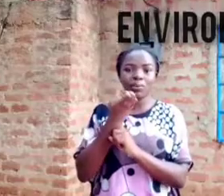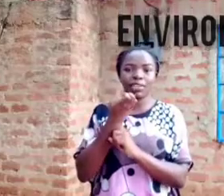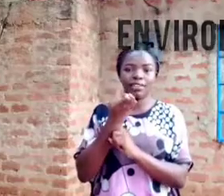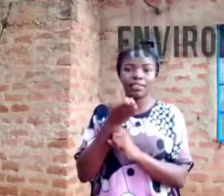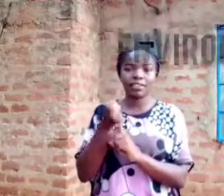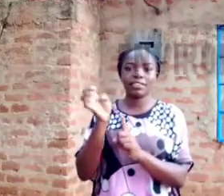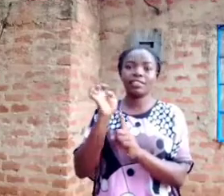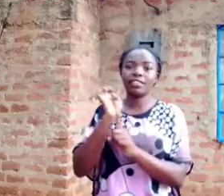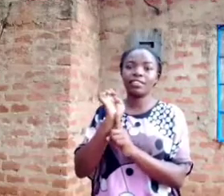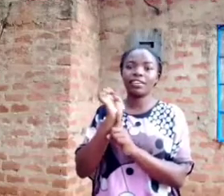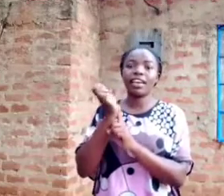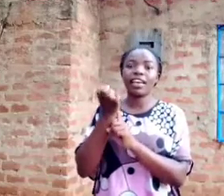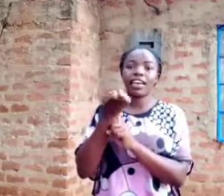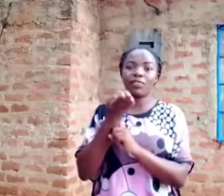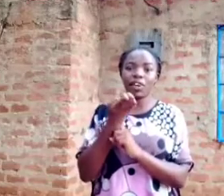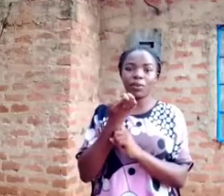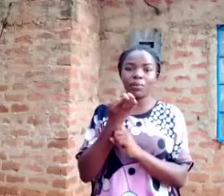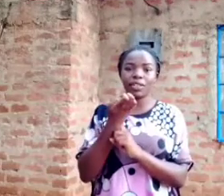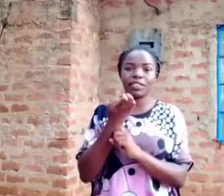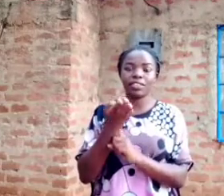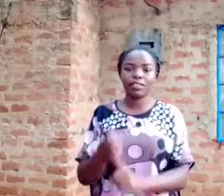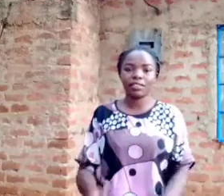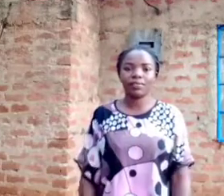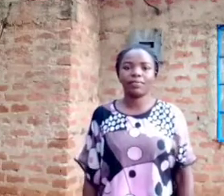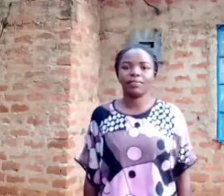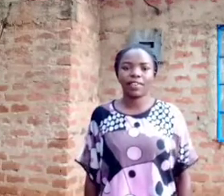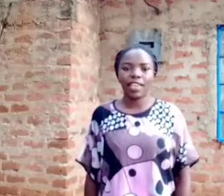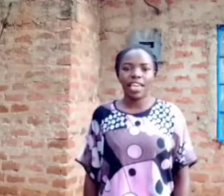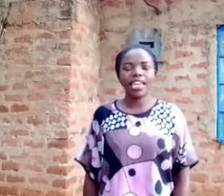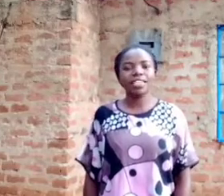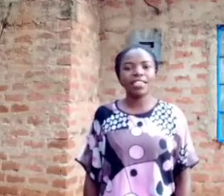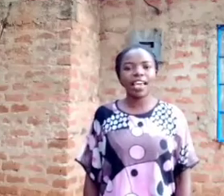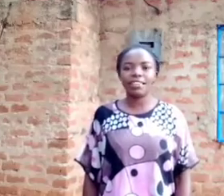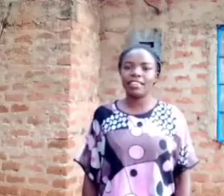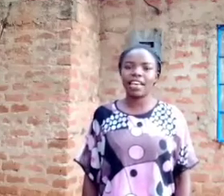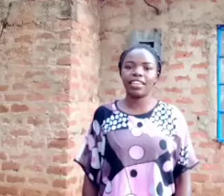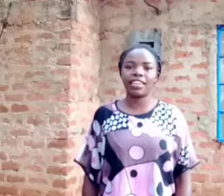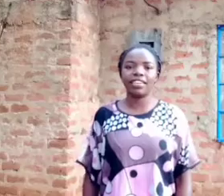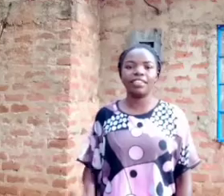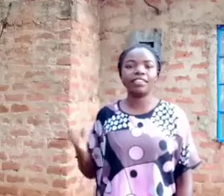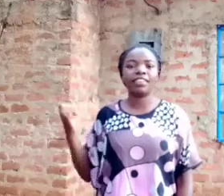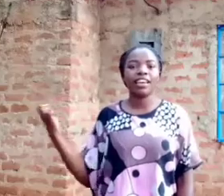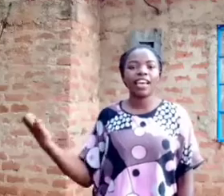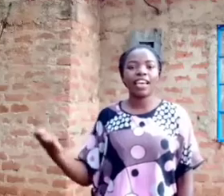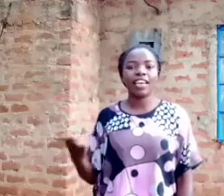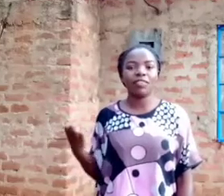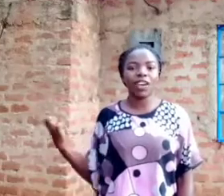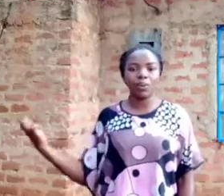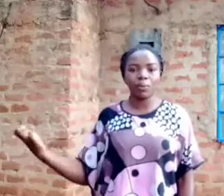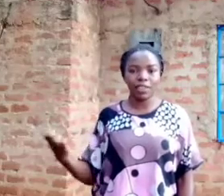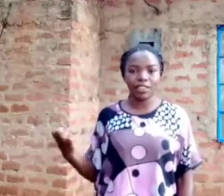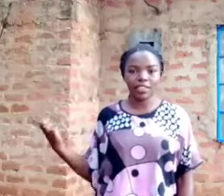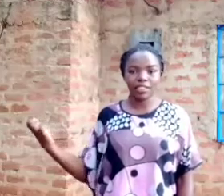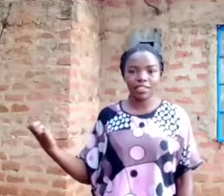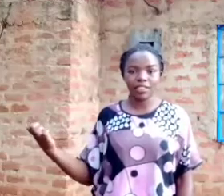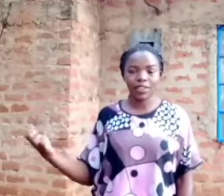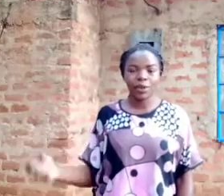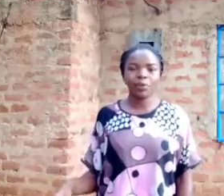Environment. Environment. And the third sign is environment. We